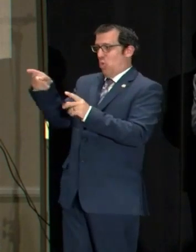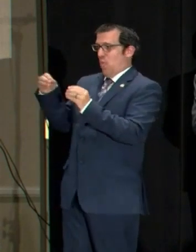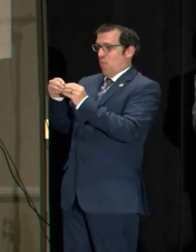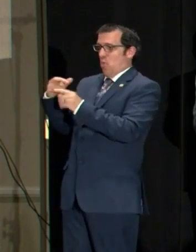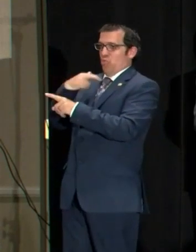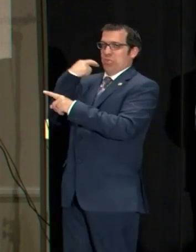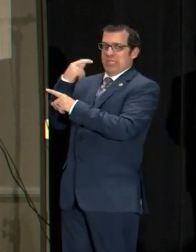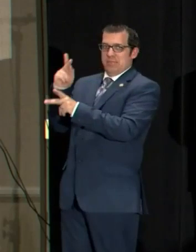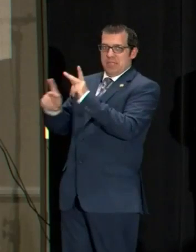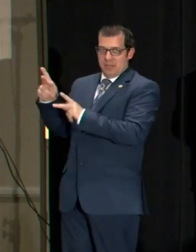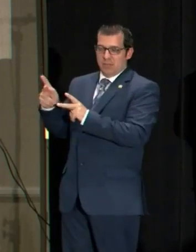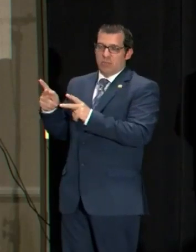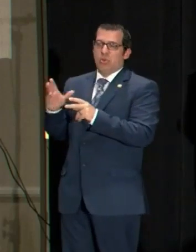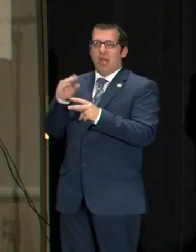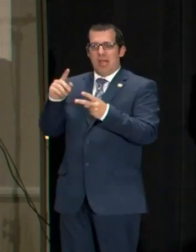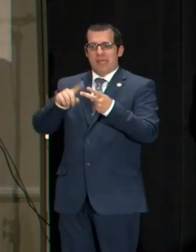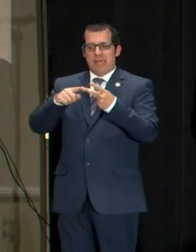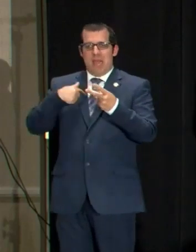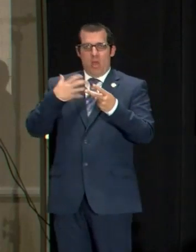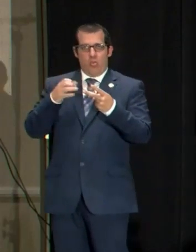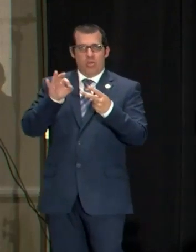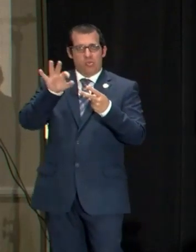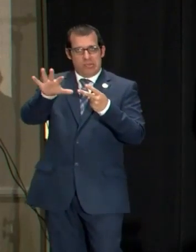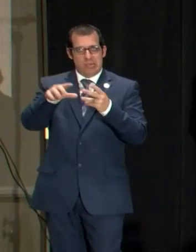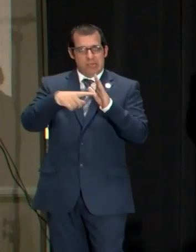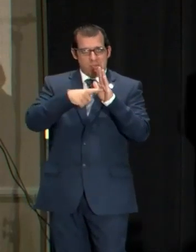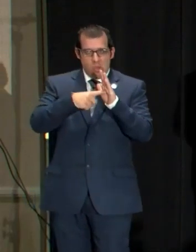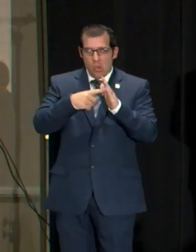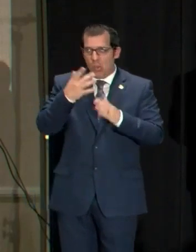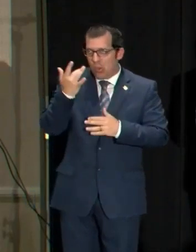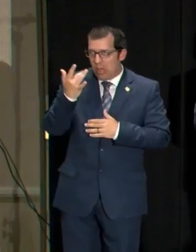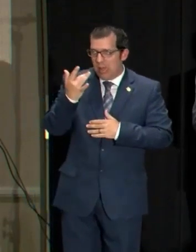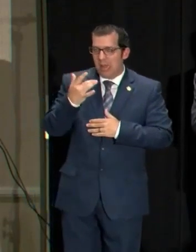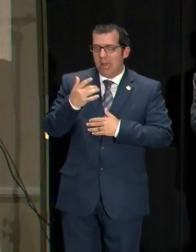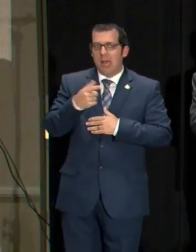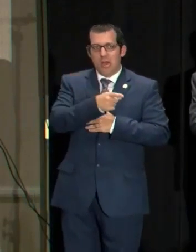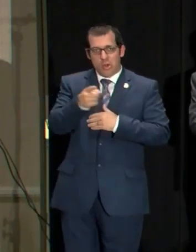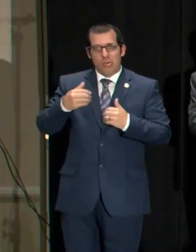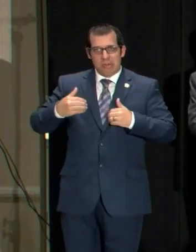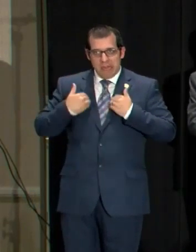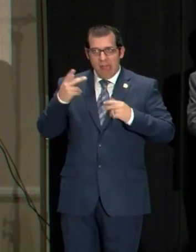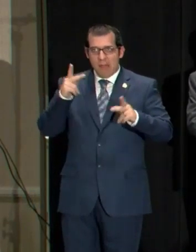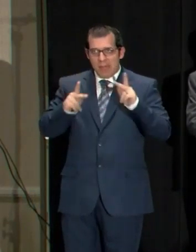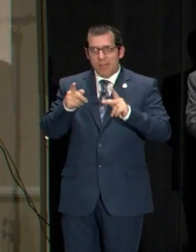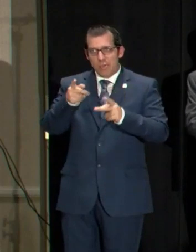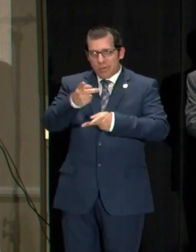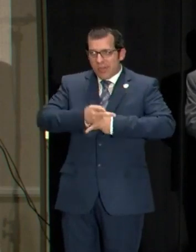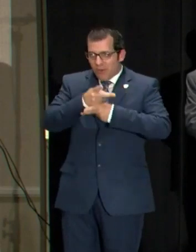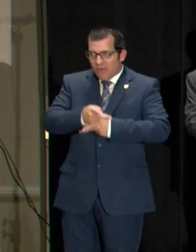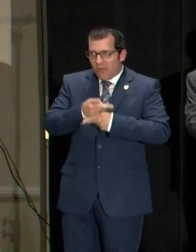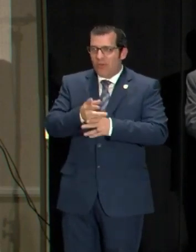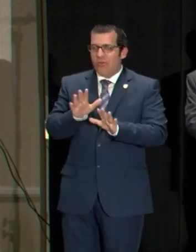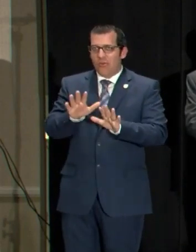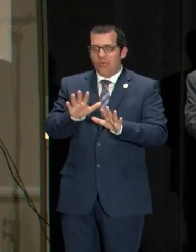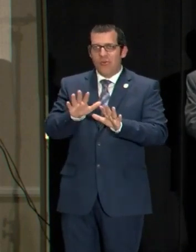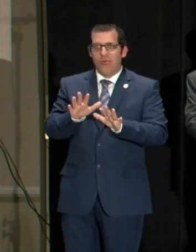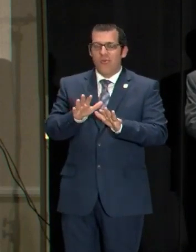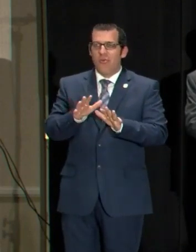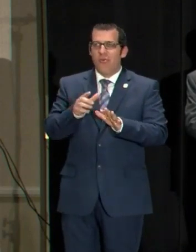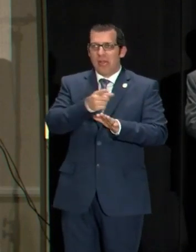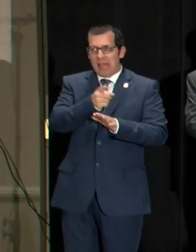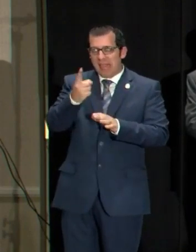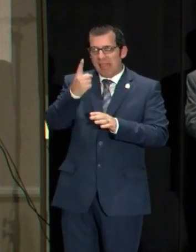then, secondly, I wanted to illustrate this because I want young people to be careful. I want them